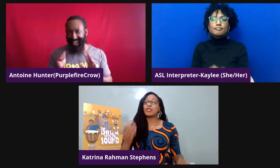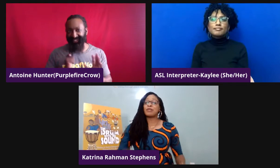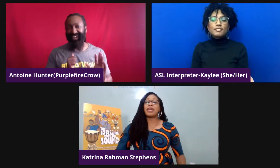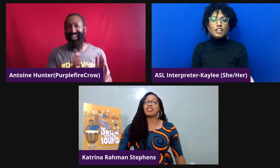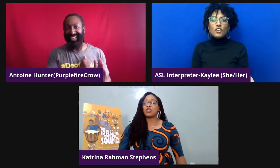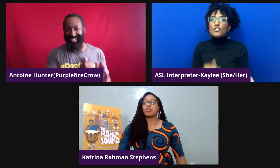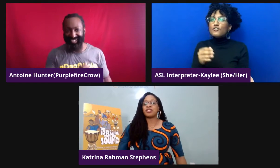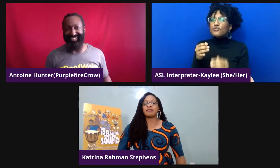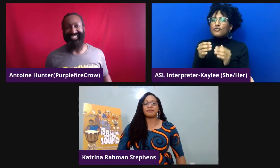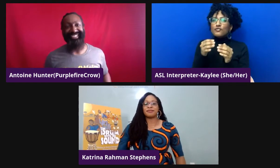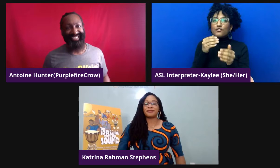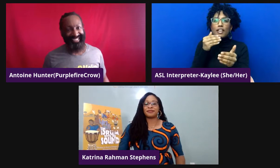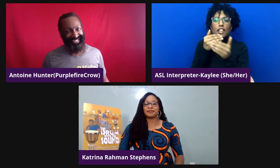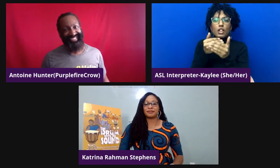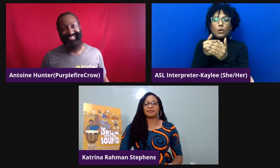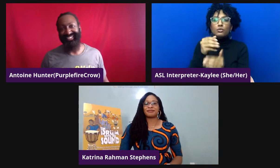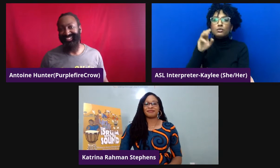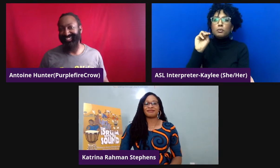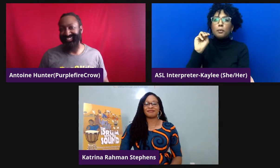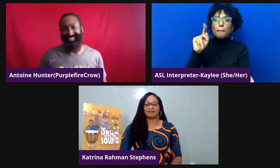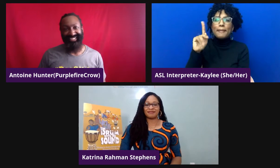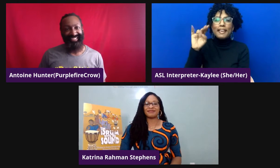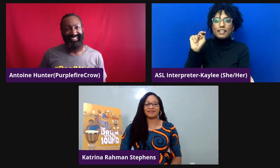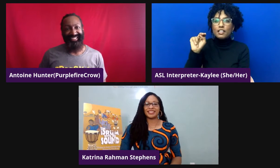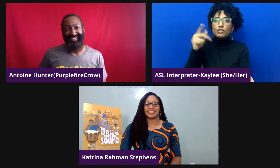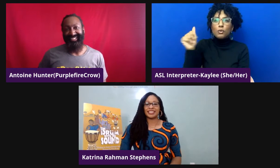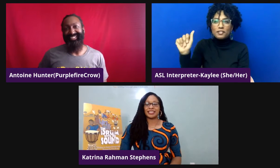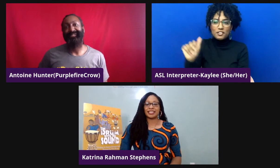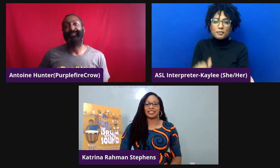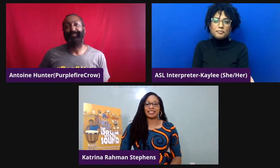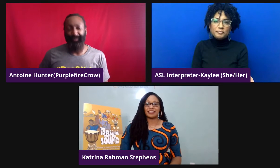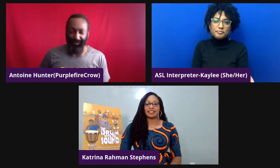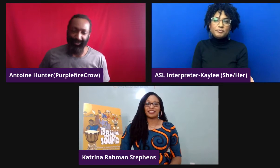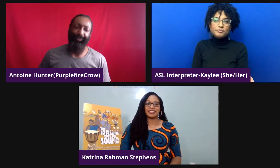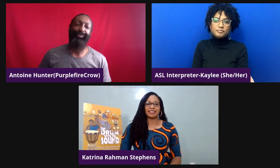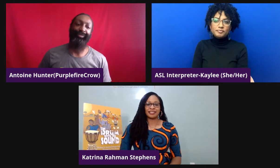Very close to Macon, Georgia. Okay, South Atlanta.